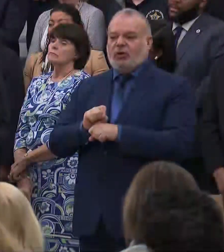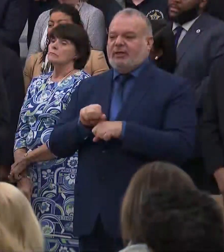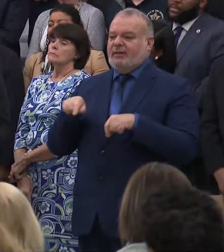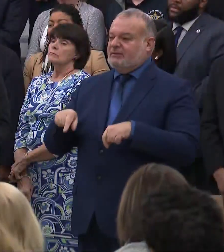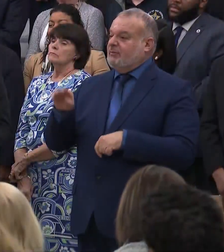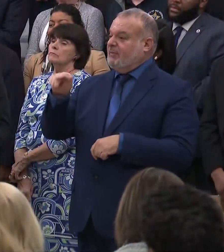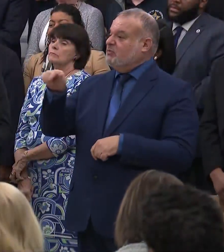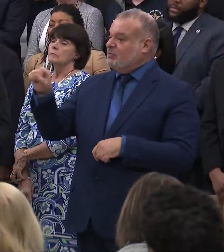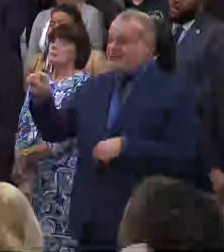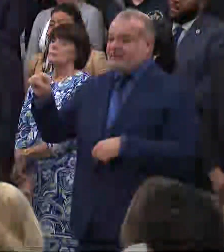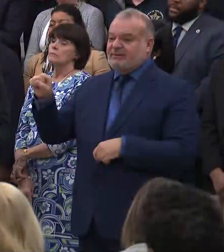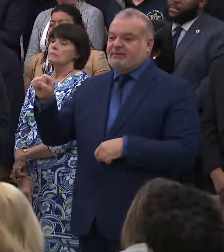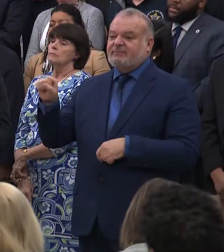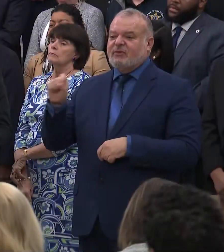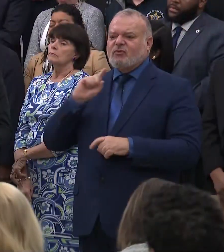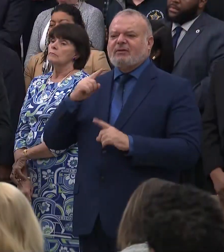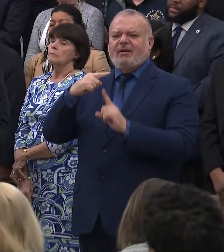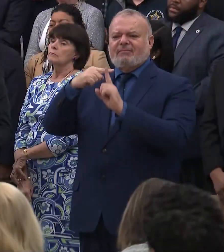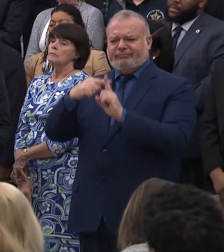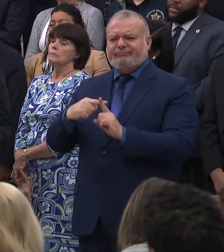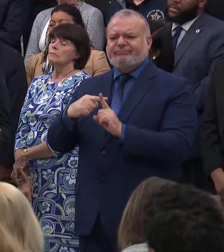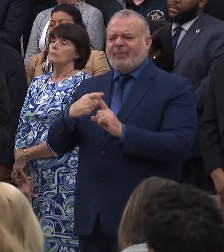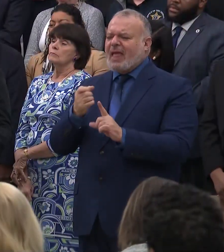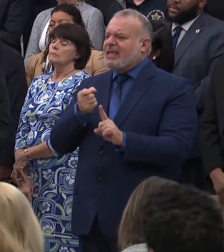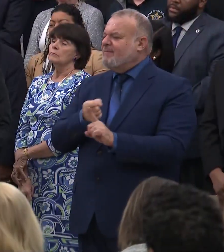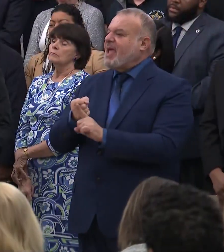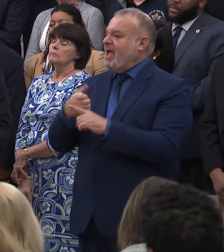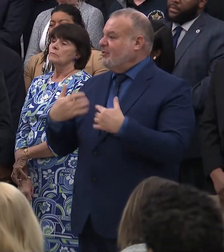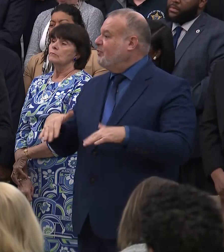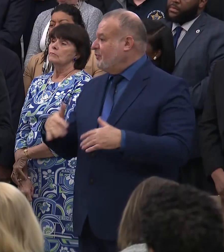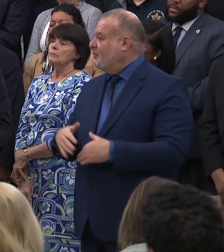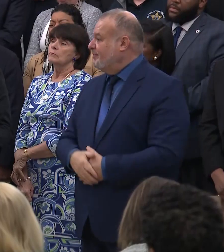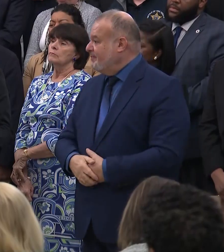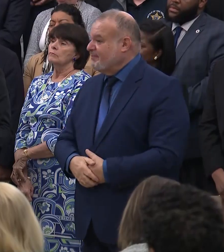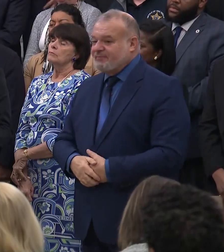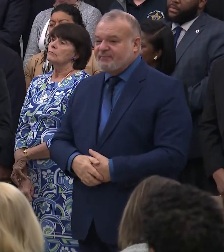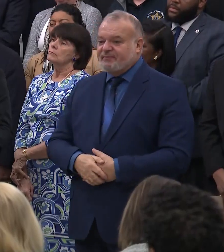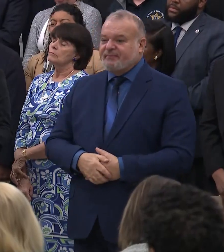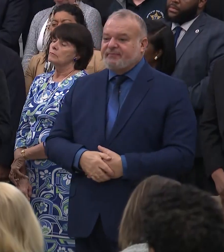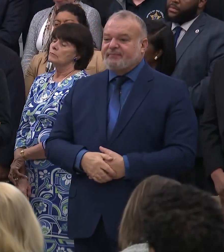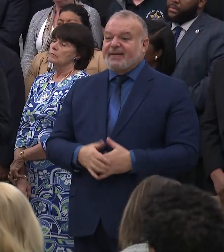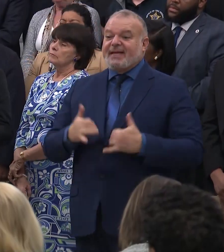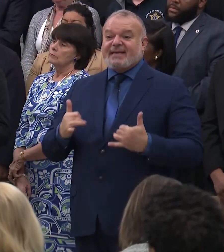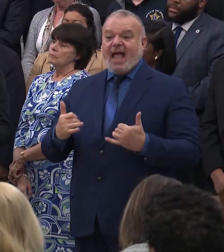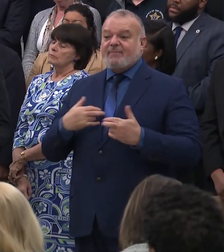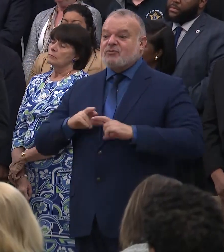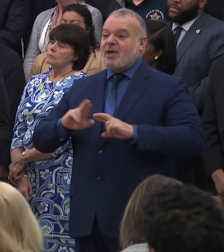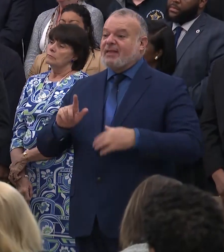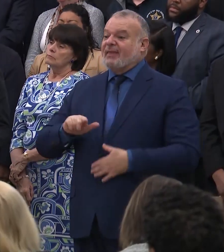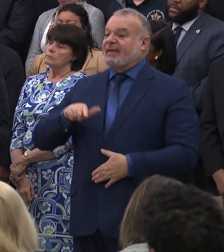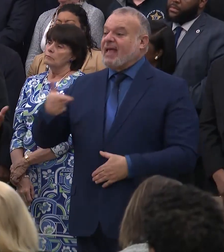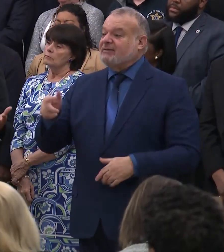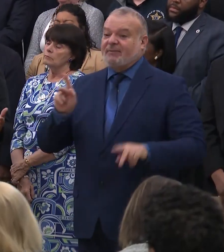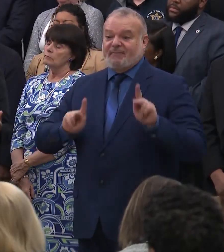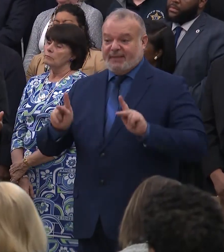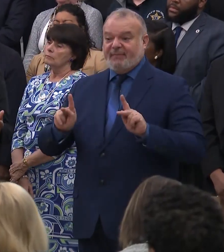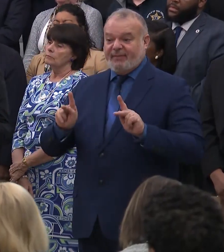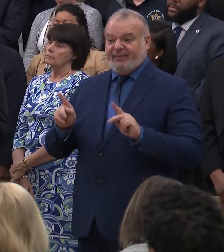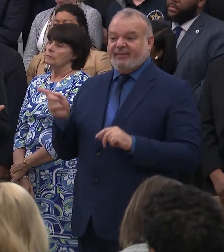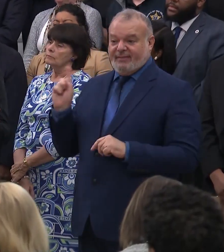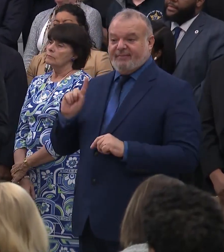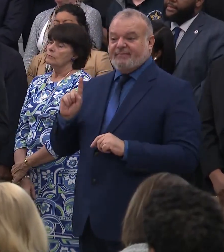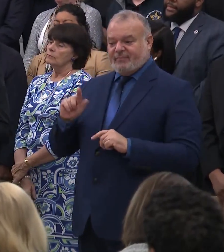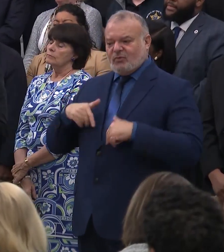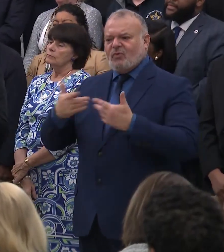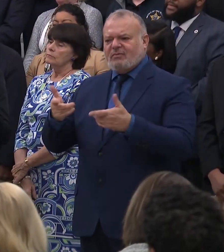Massachusetts. And now I want to pay it forward to get people help and get into the jobs. If it's in the cannabis